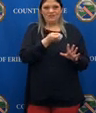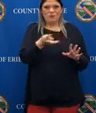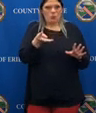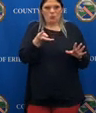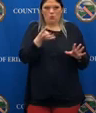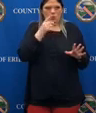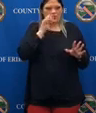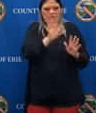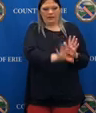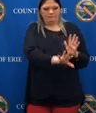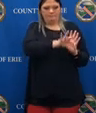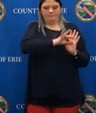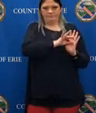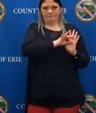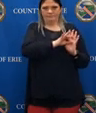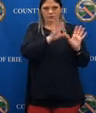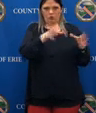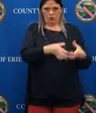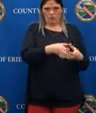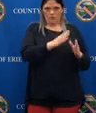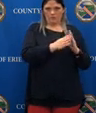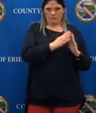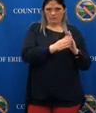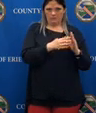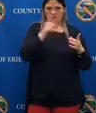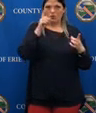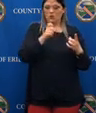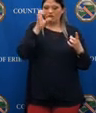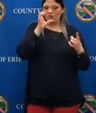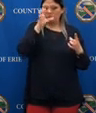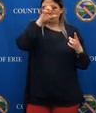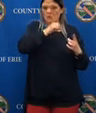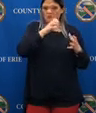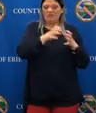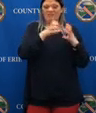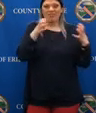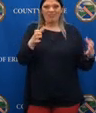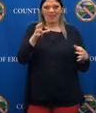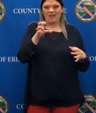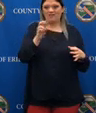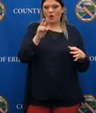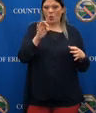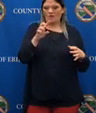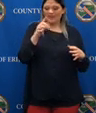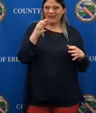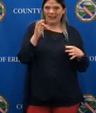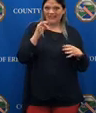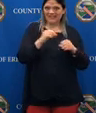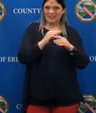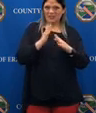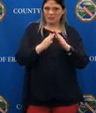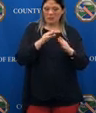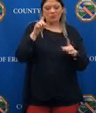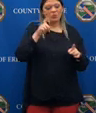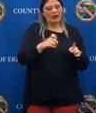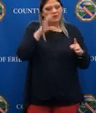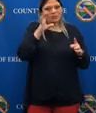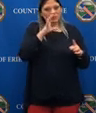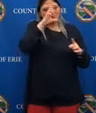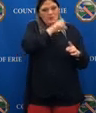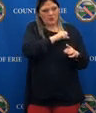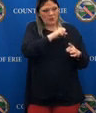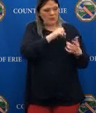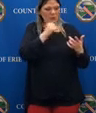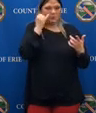community, and so we still have to assume that there is a lot of COVID-19 in our community, and we have to assume that if we